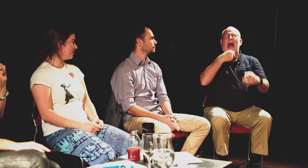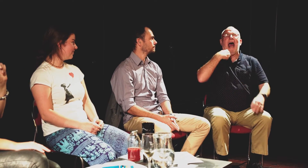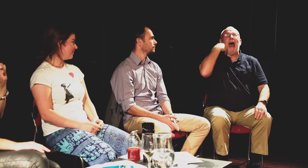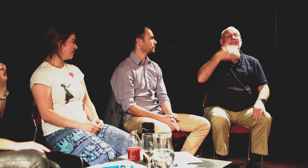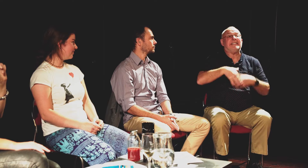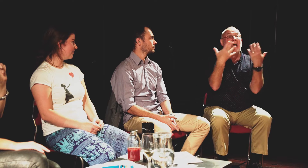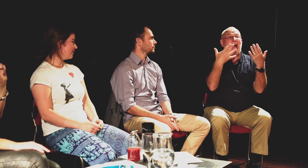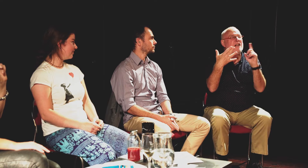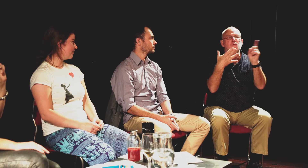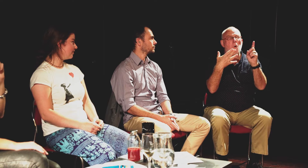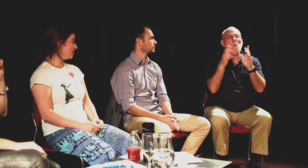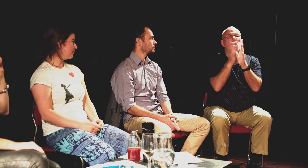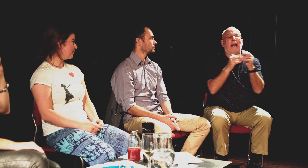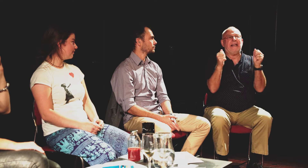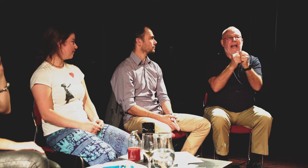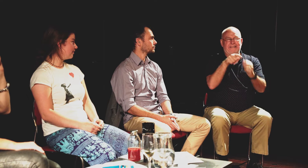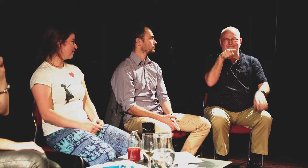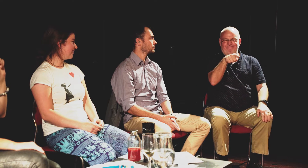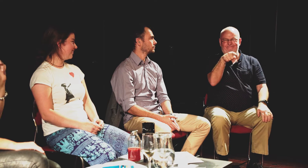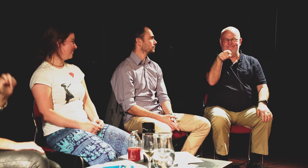Definitely there's discrimination every day.